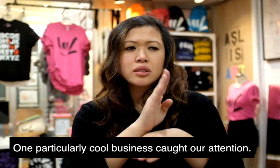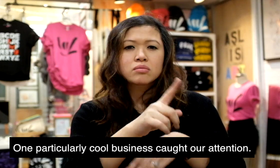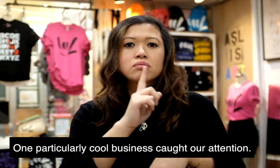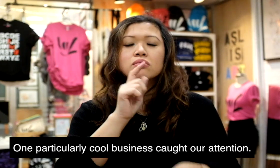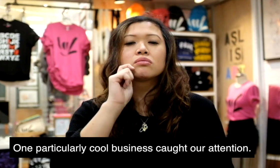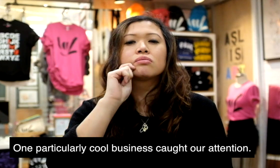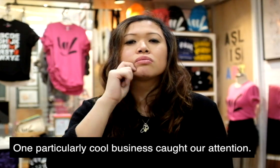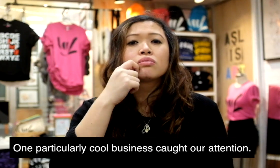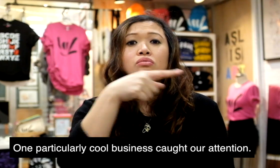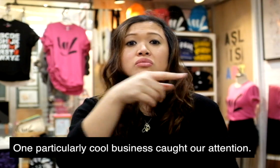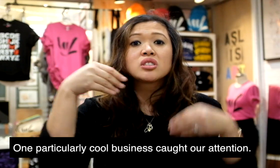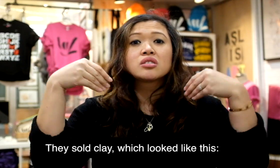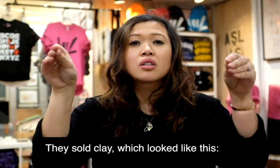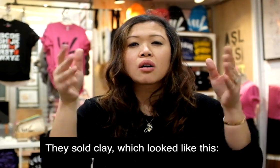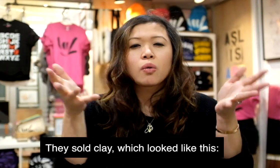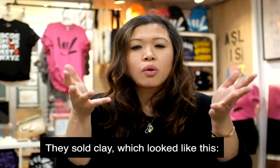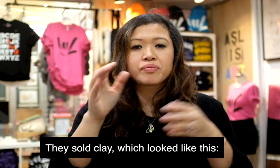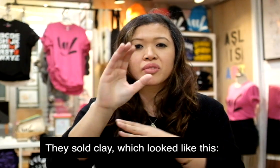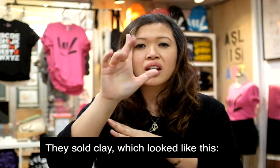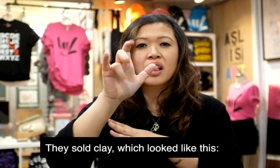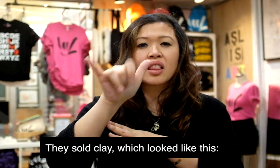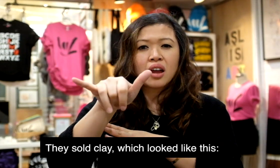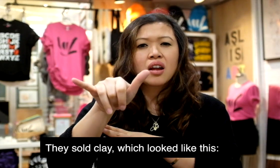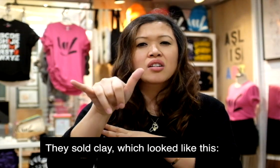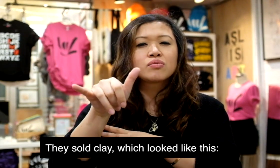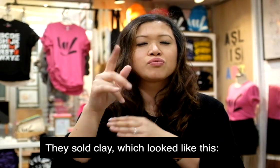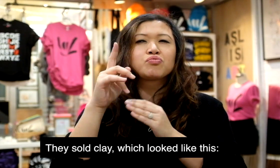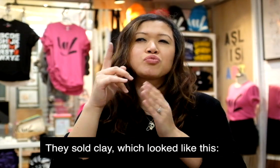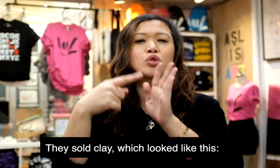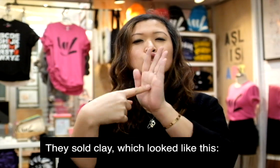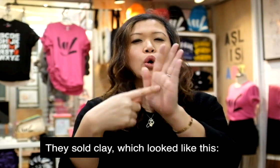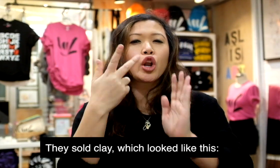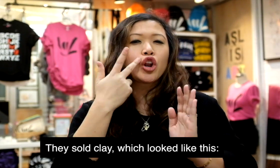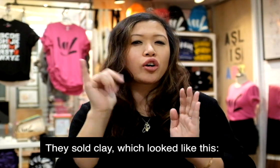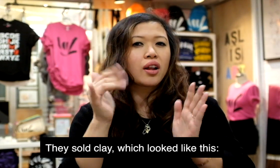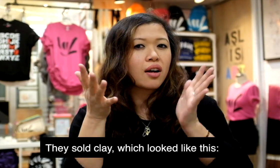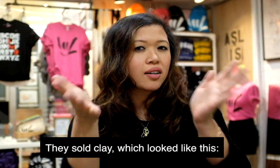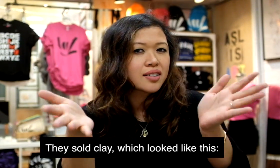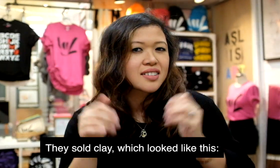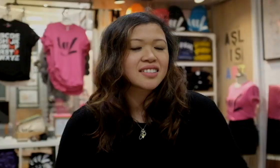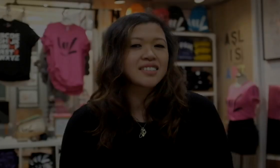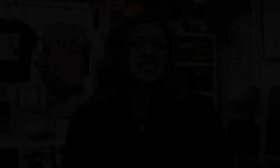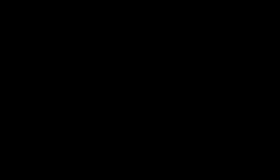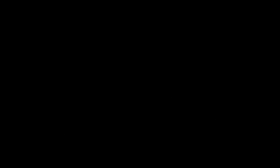One particular cool business caught our attention. They were selling these clay sculptures which look like this.